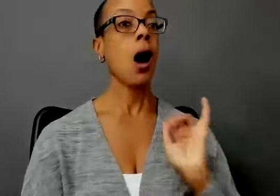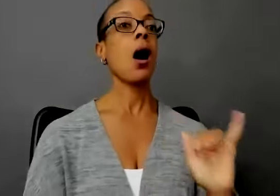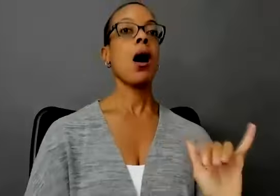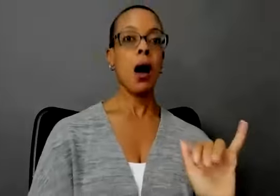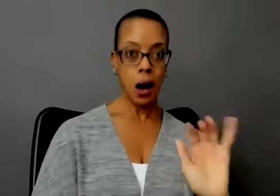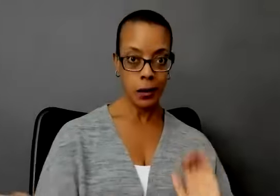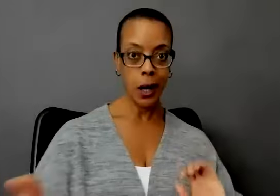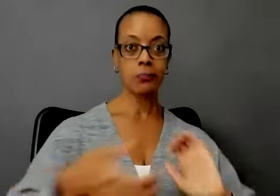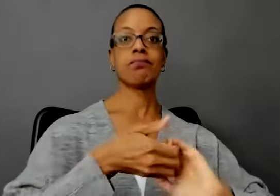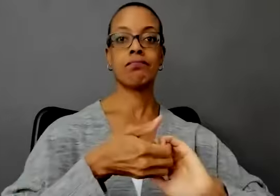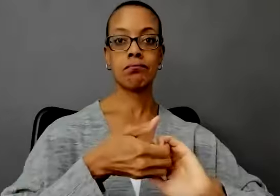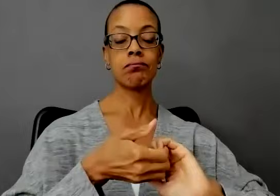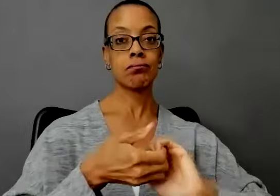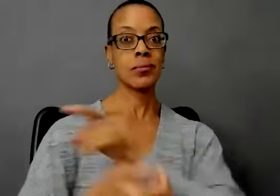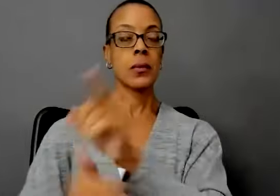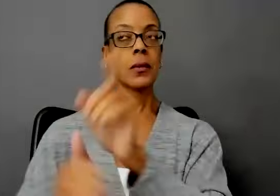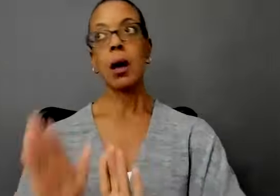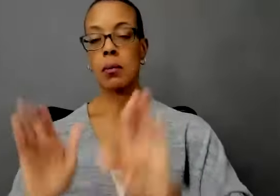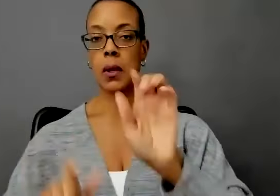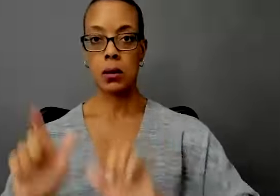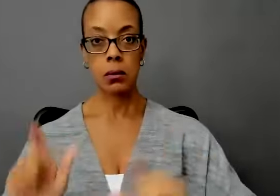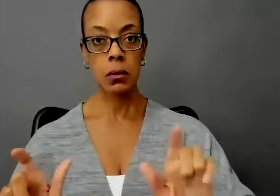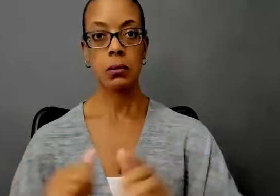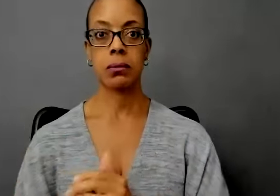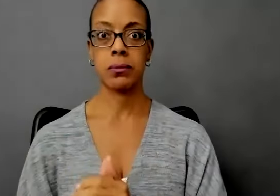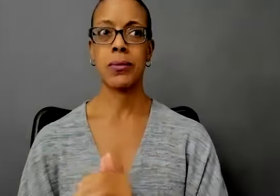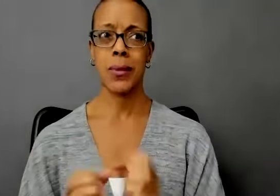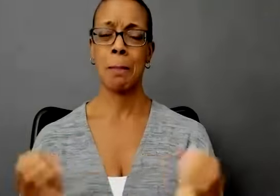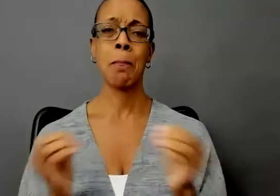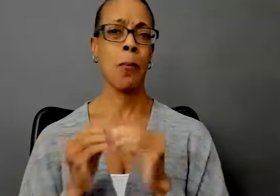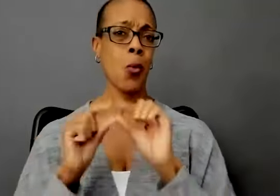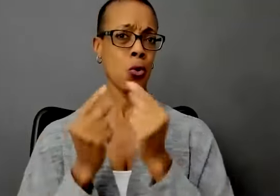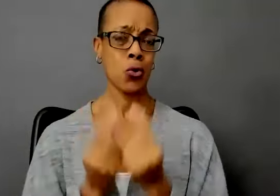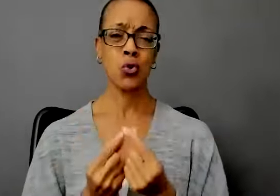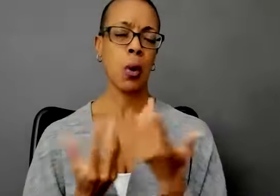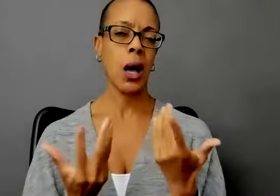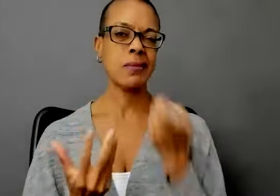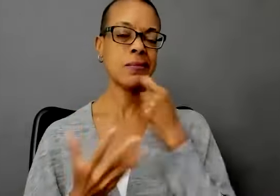most amazing folks. And there are more groups than this, but those are some of the ones that really stick out.